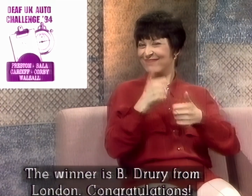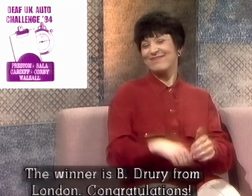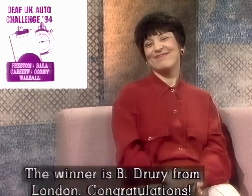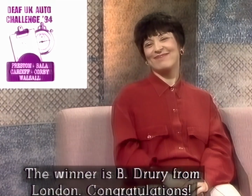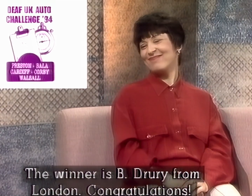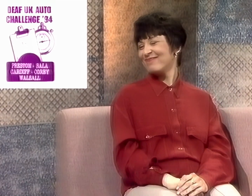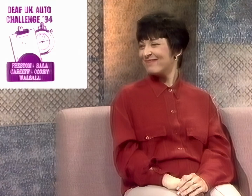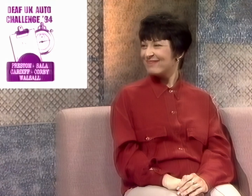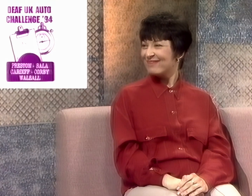Congratulations.